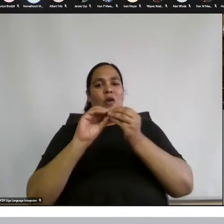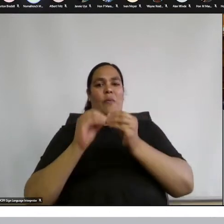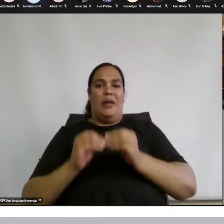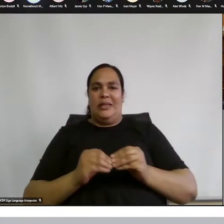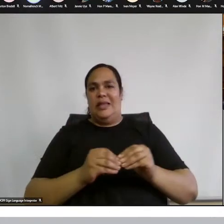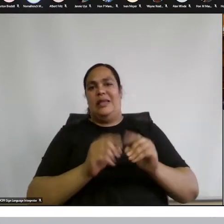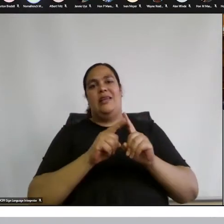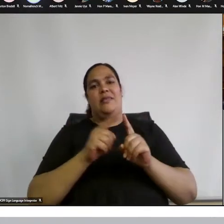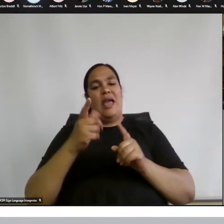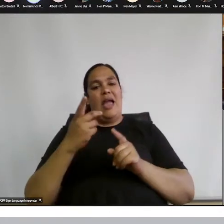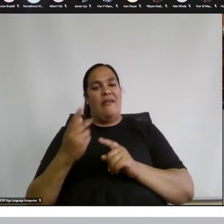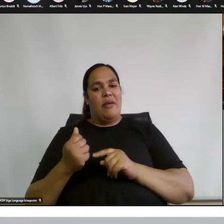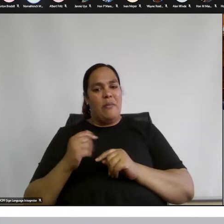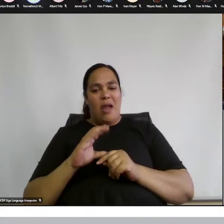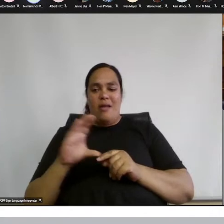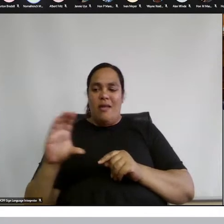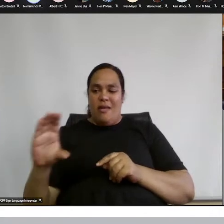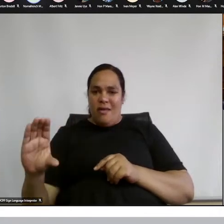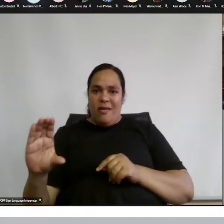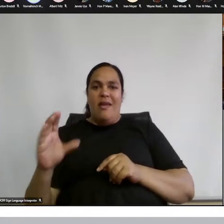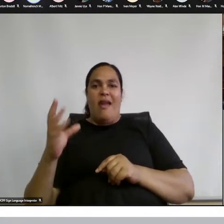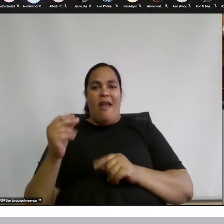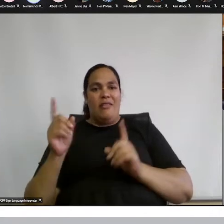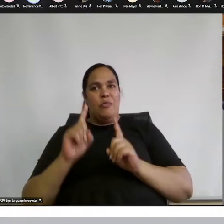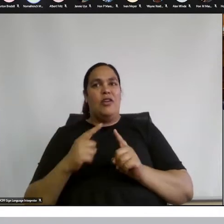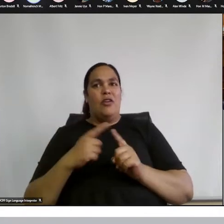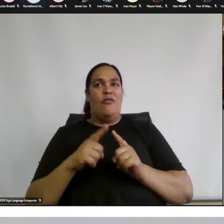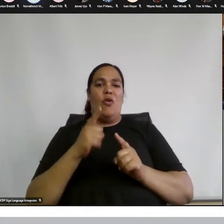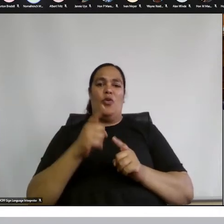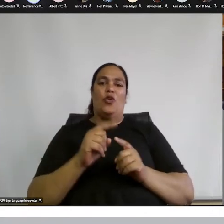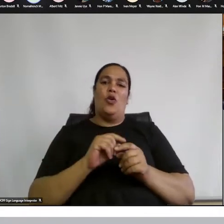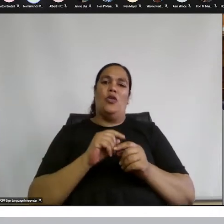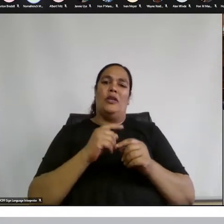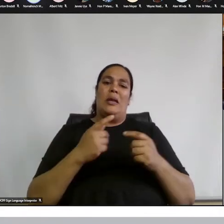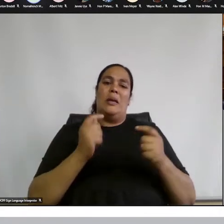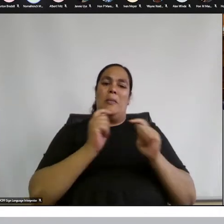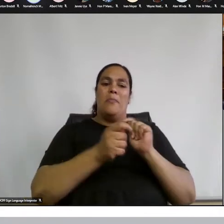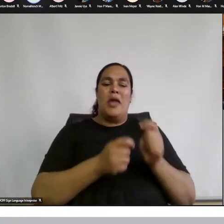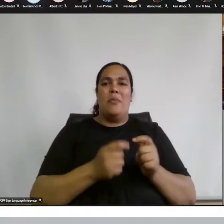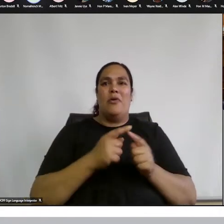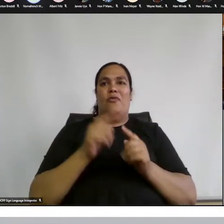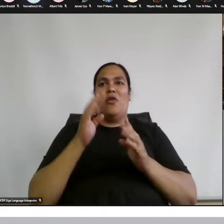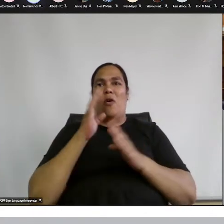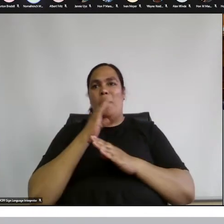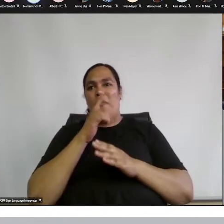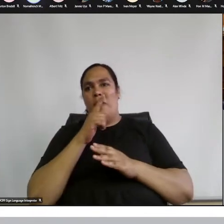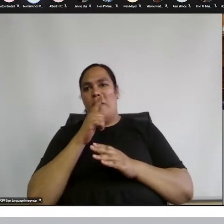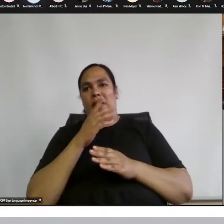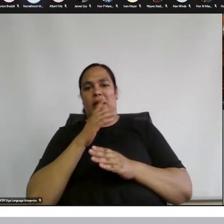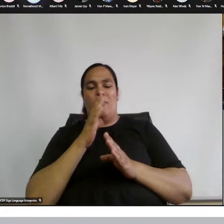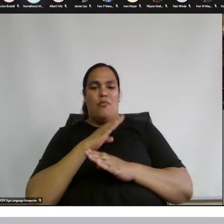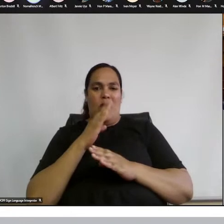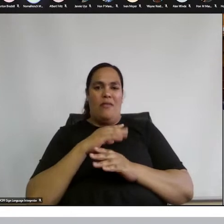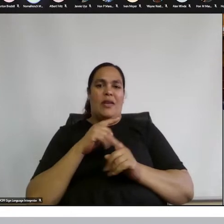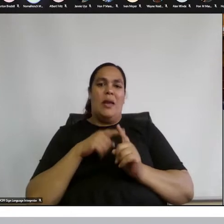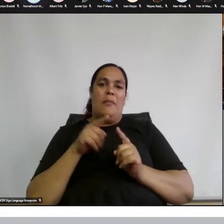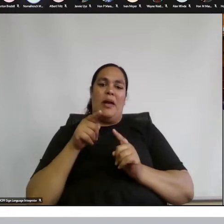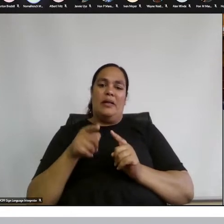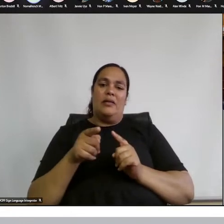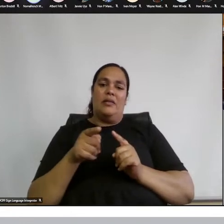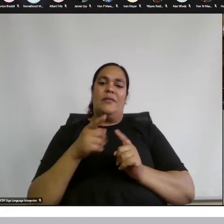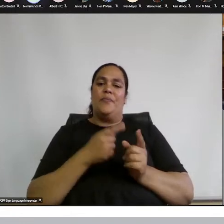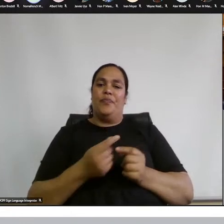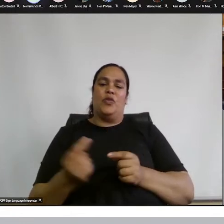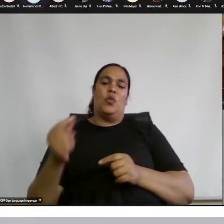there, the money that is put aside, especially for the co-payment for the public-private partnership in regard to the maintenance of